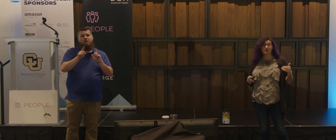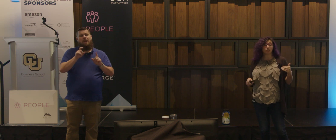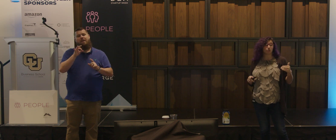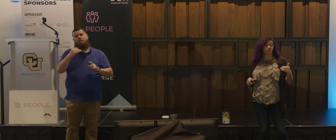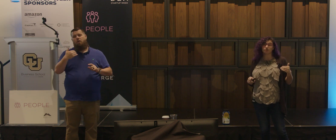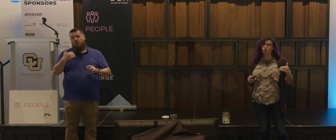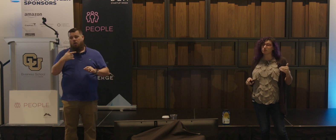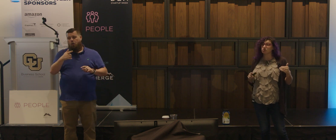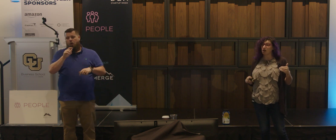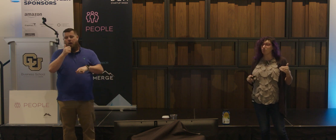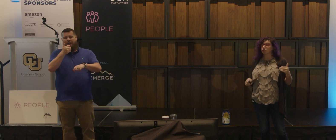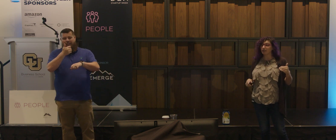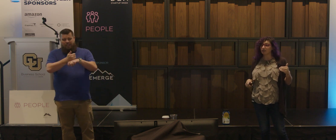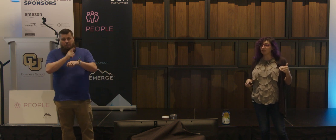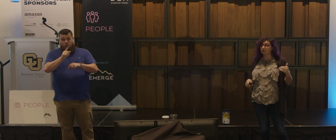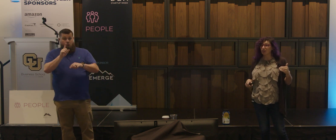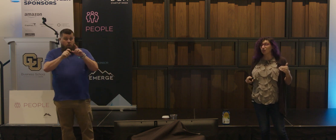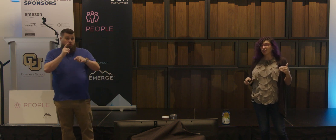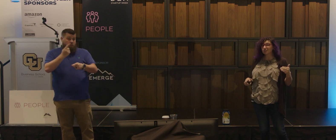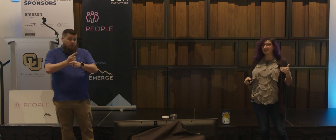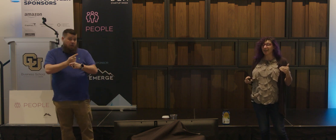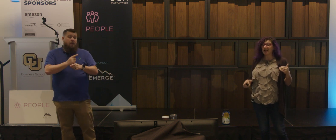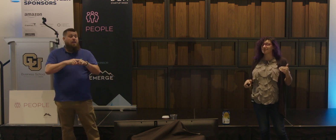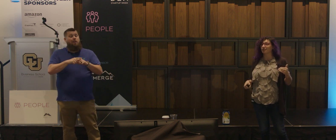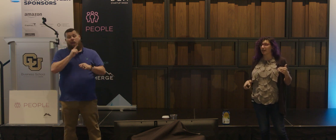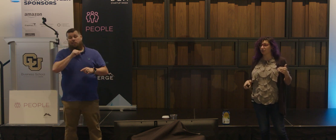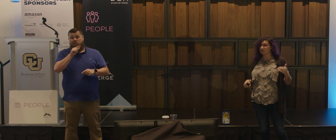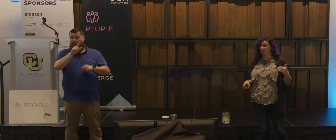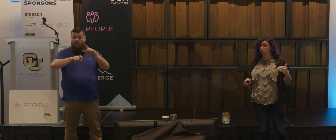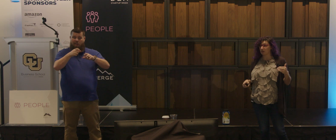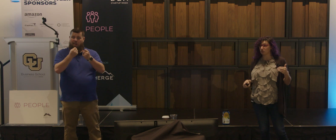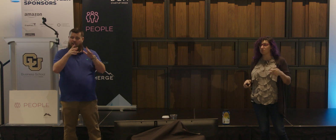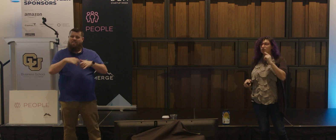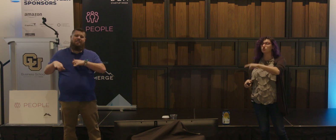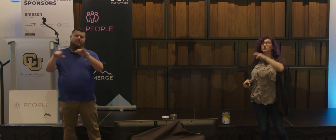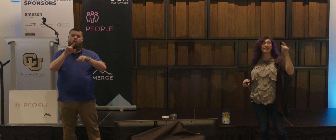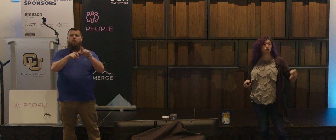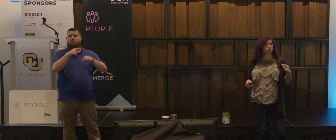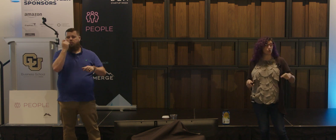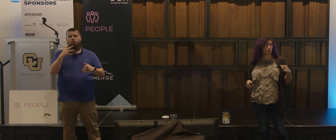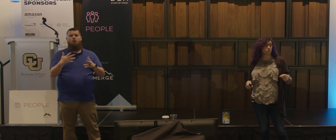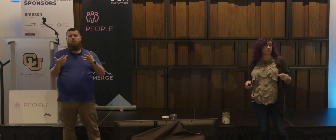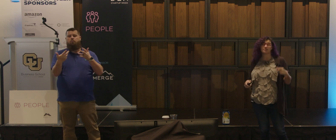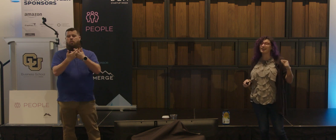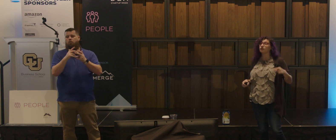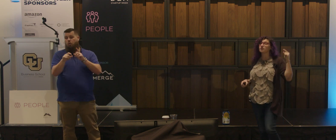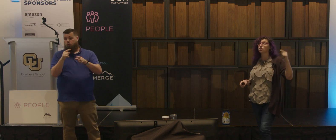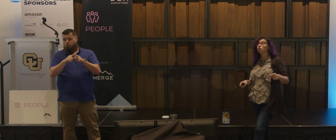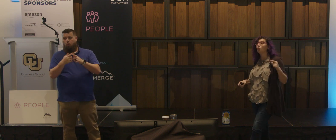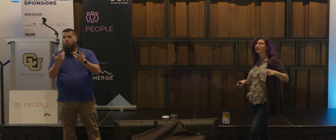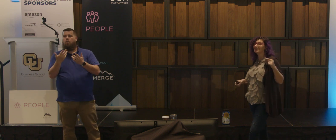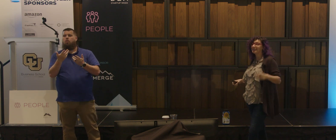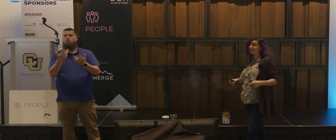you're setting your interview questions up right, you're actually not asking a lot of those standard questions because you've tailored your questions to the